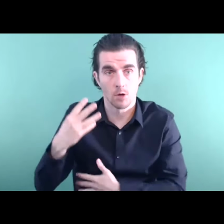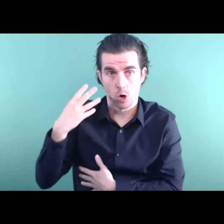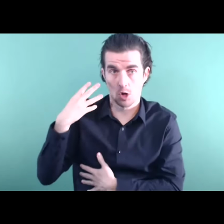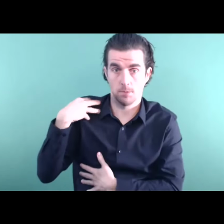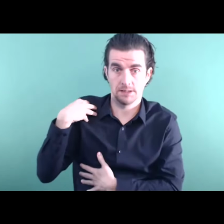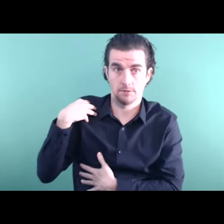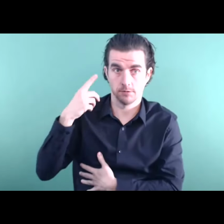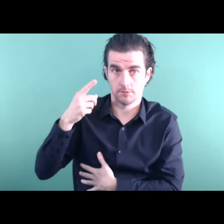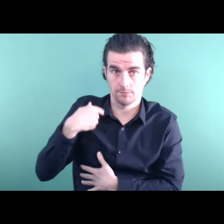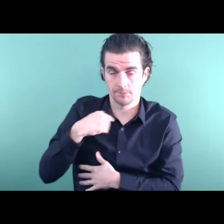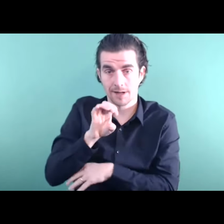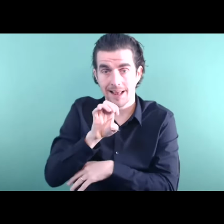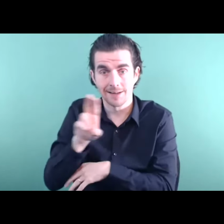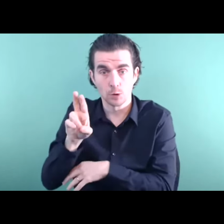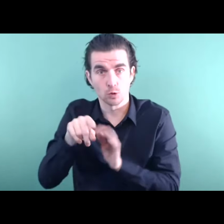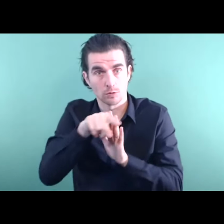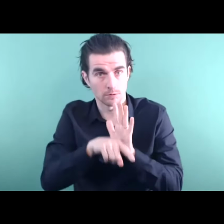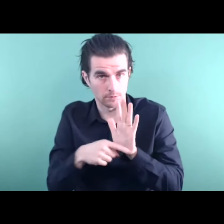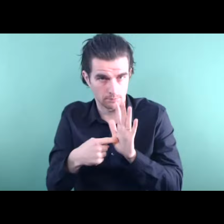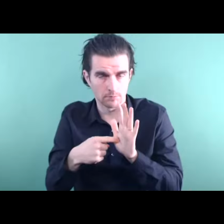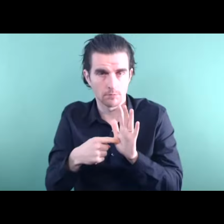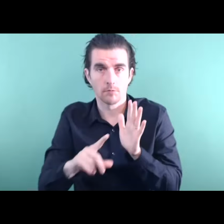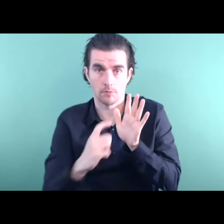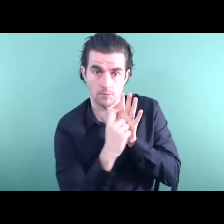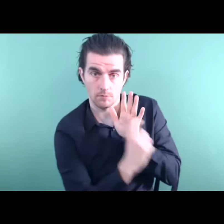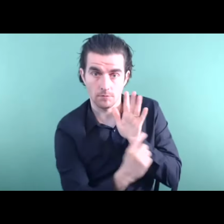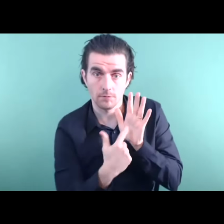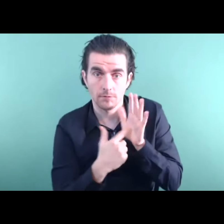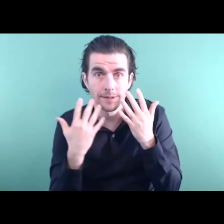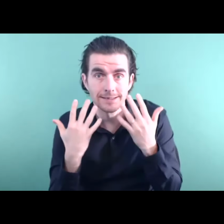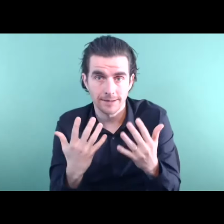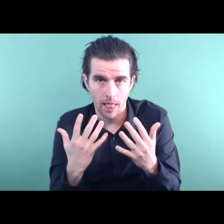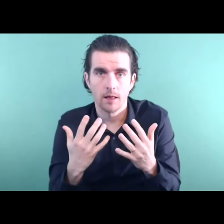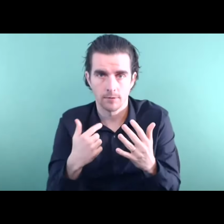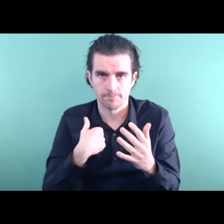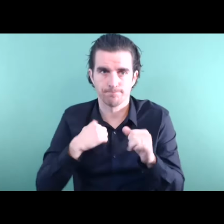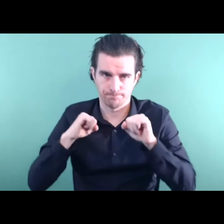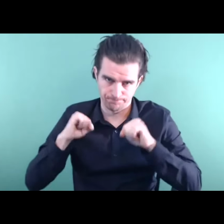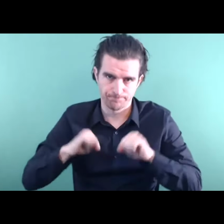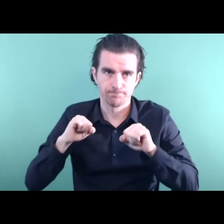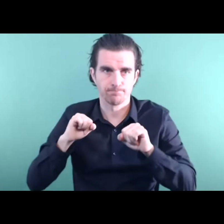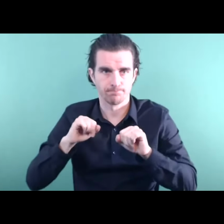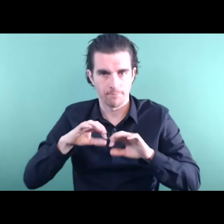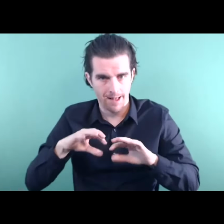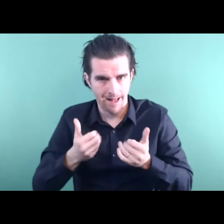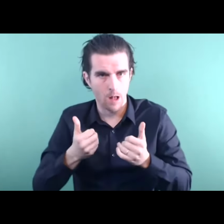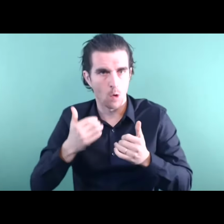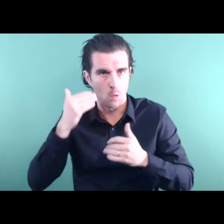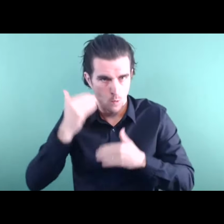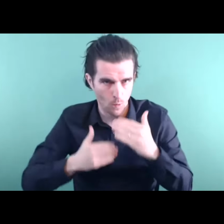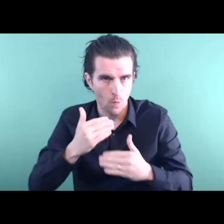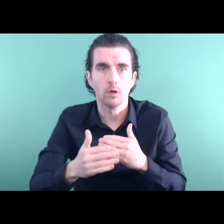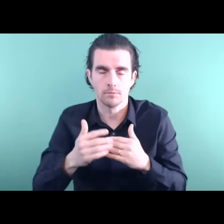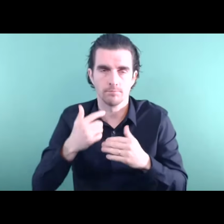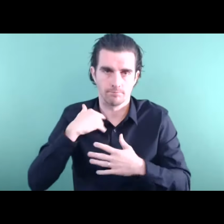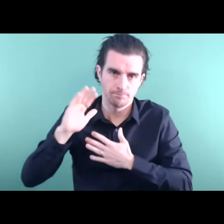policies and actions that might have effect on the lives of persons with disabilities. And our internal governance is set